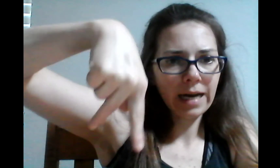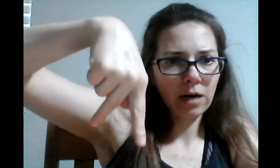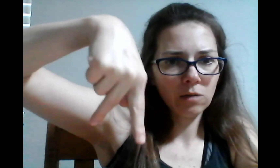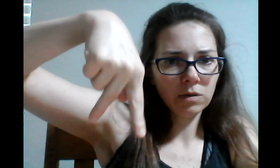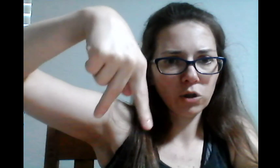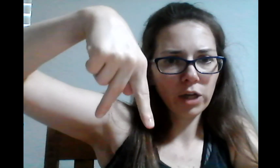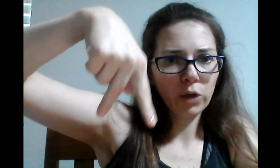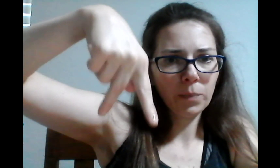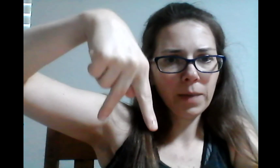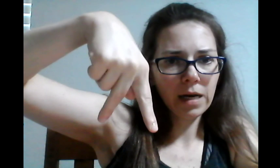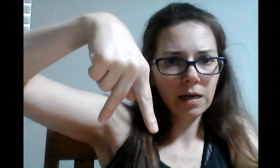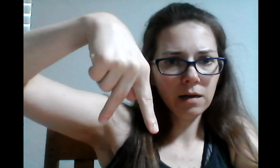down. So you got your P.